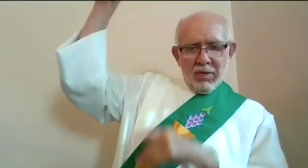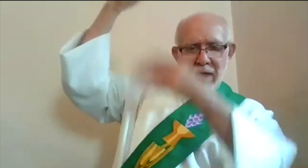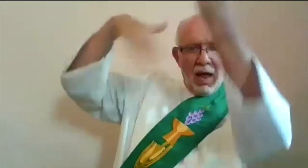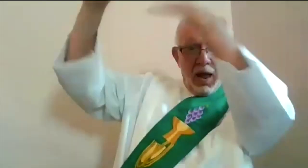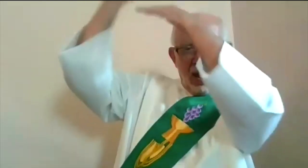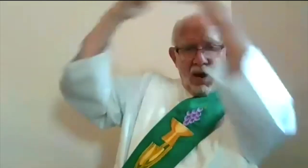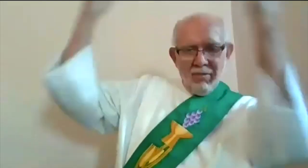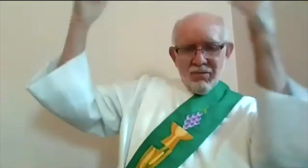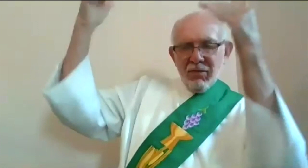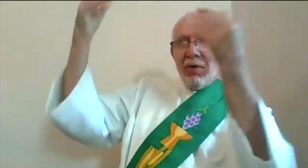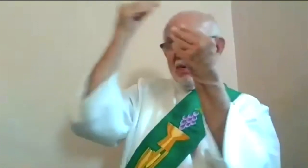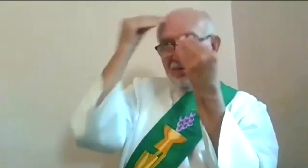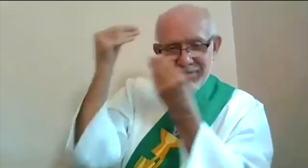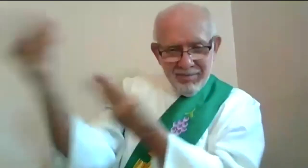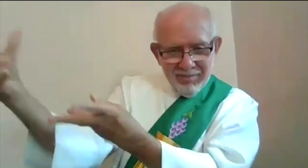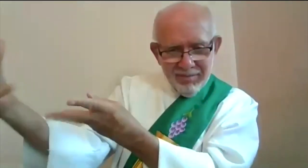but my heavenly Father.